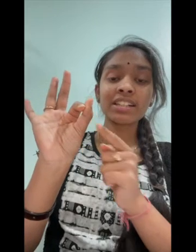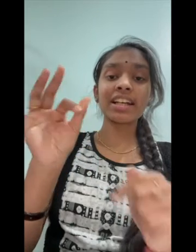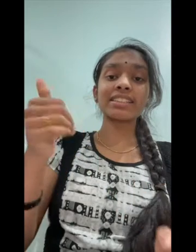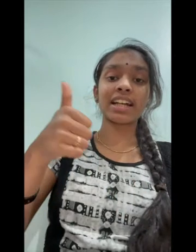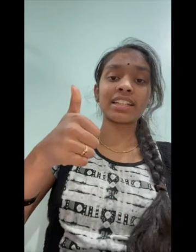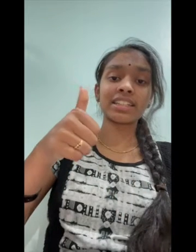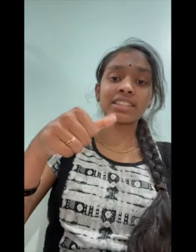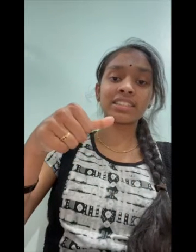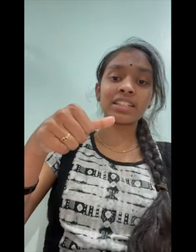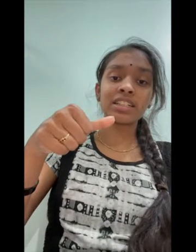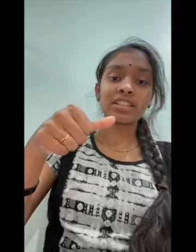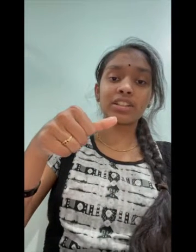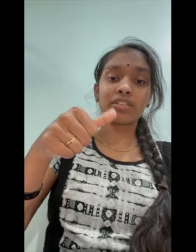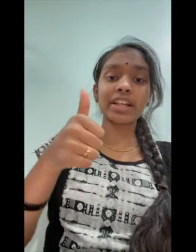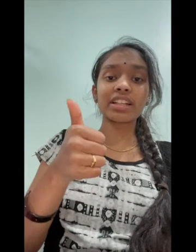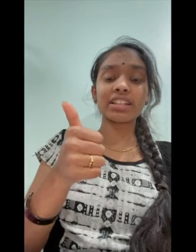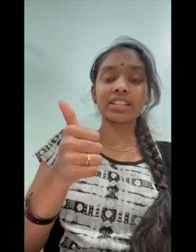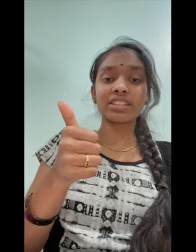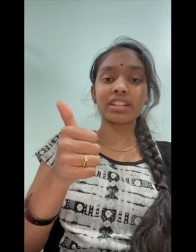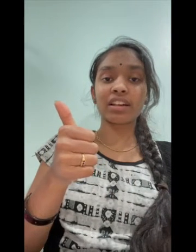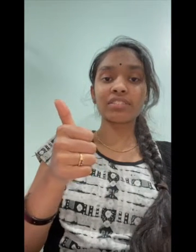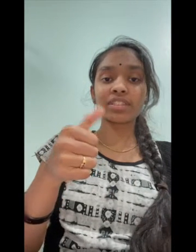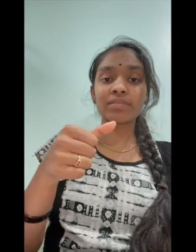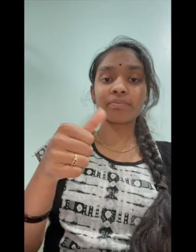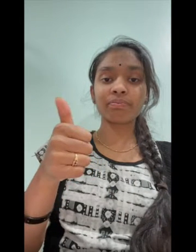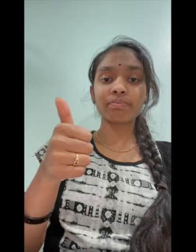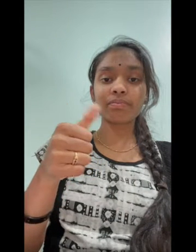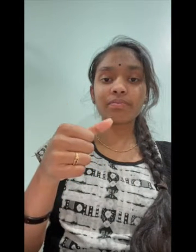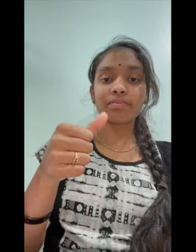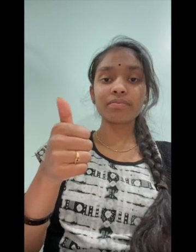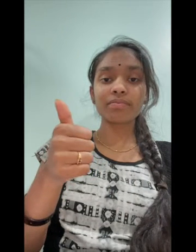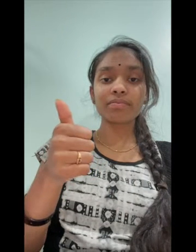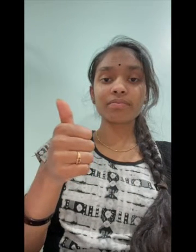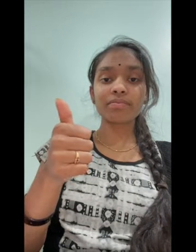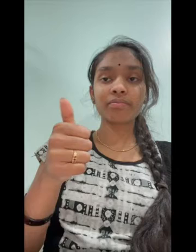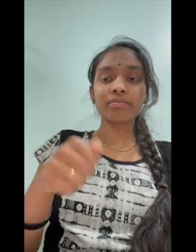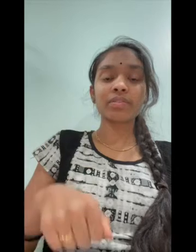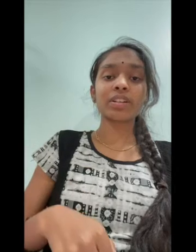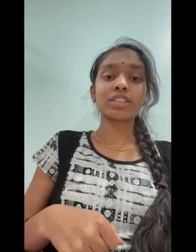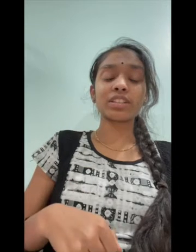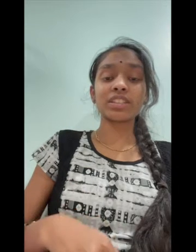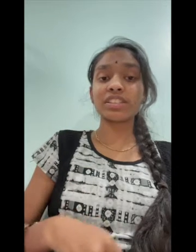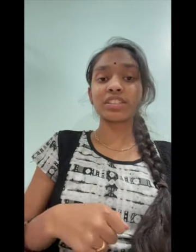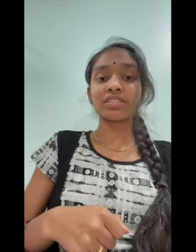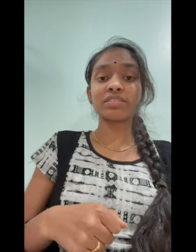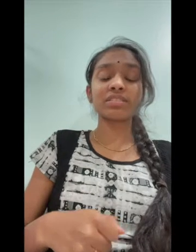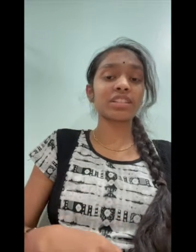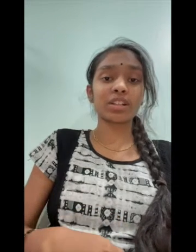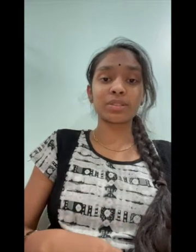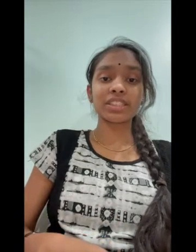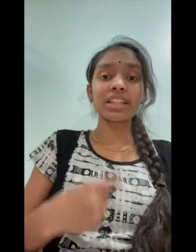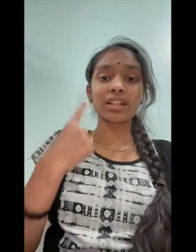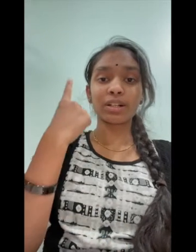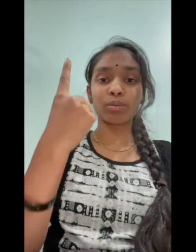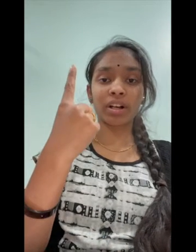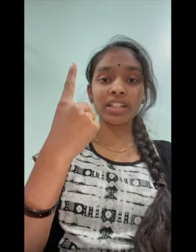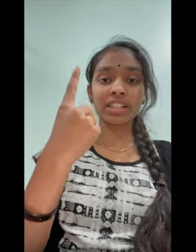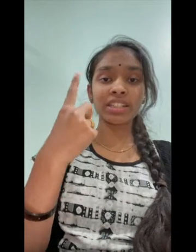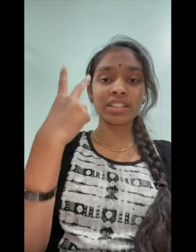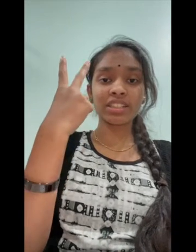and 10 is to the right and to the left. So let's do the numbers together. 1,